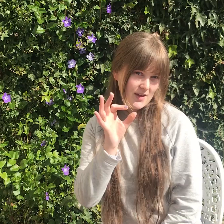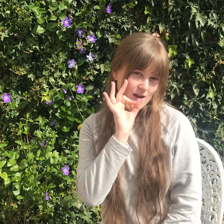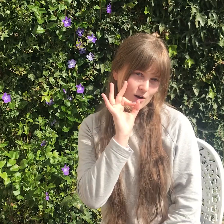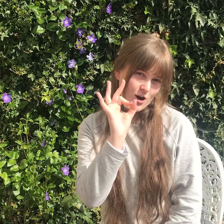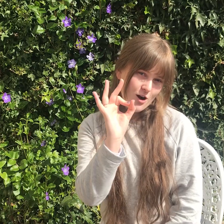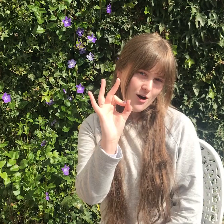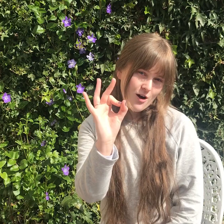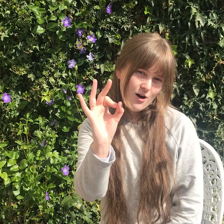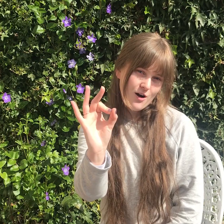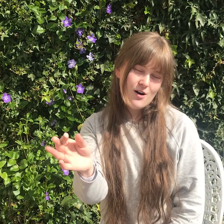If